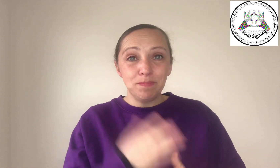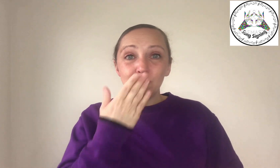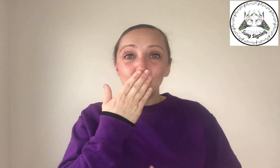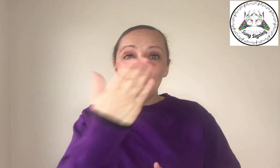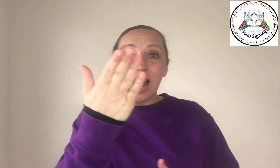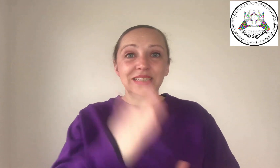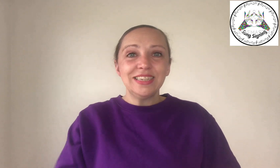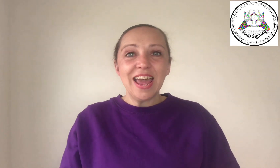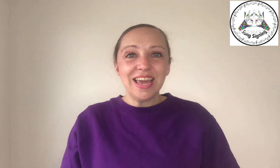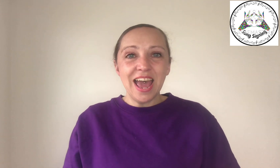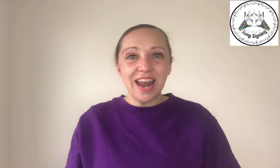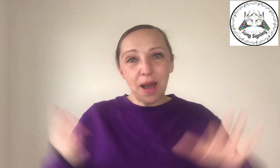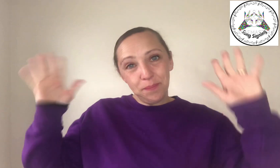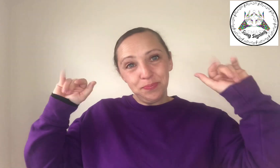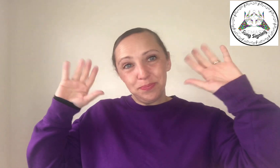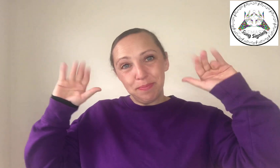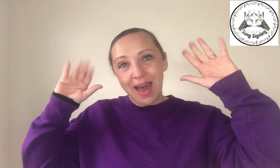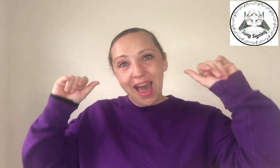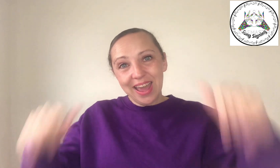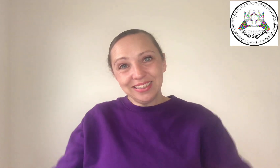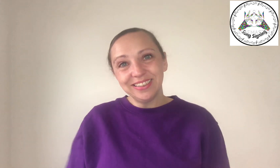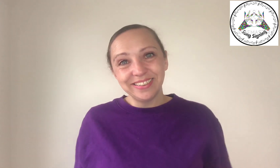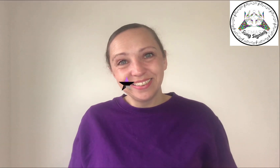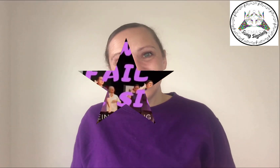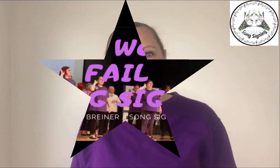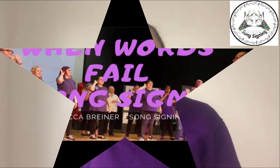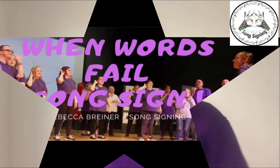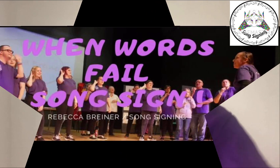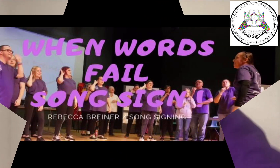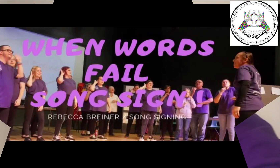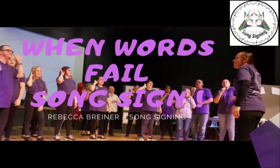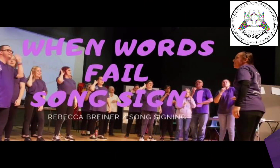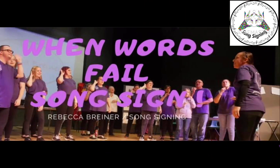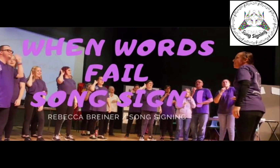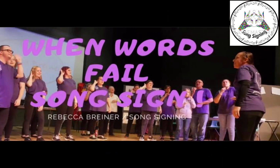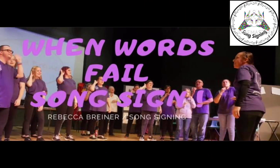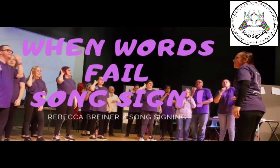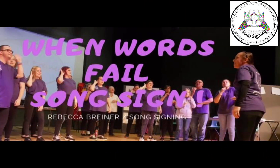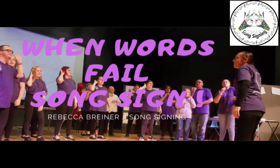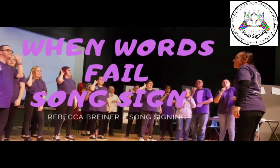Take care now. Bye.